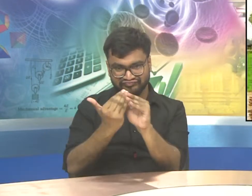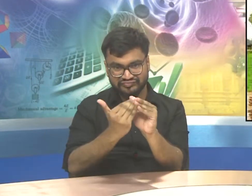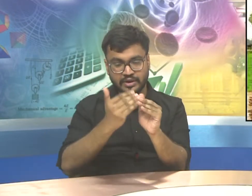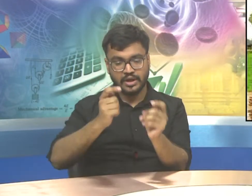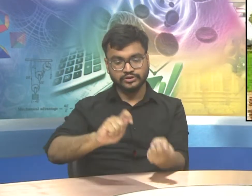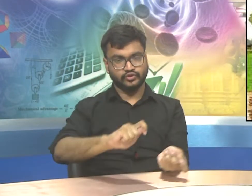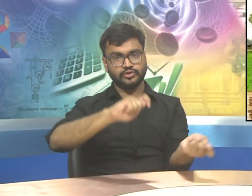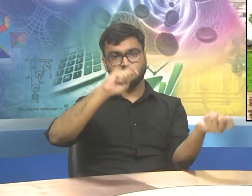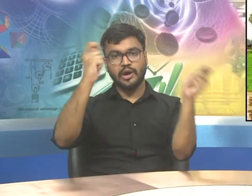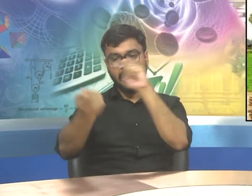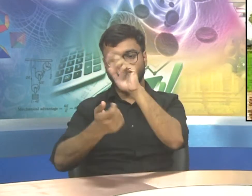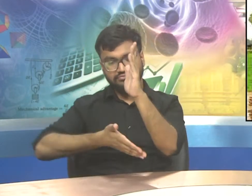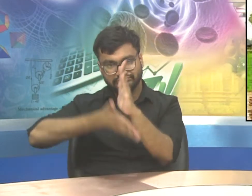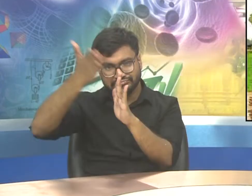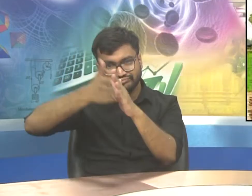Begins.